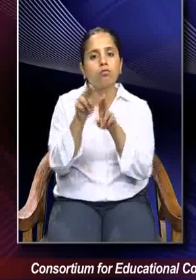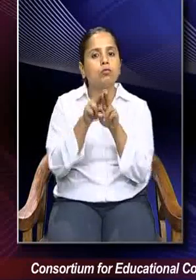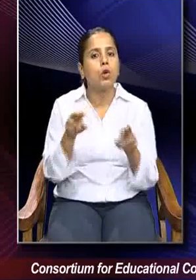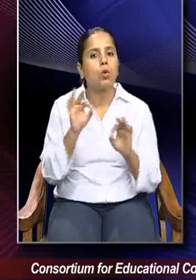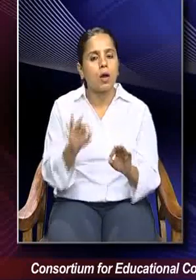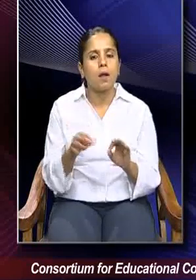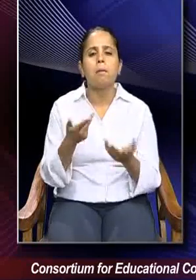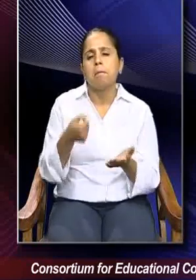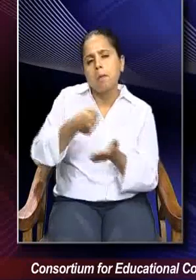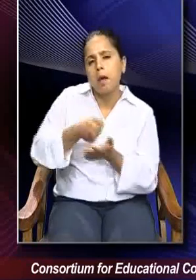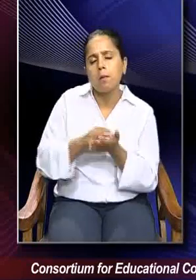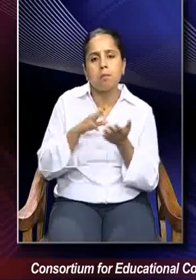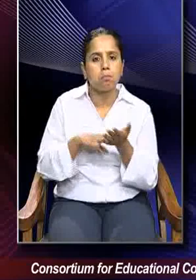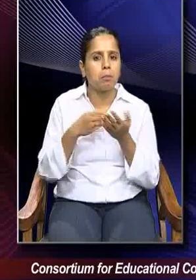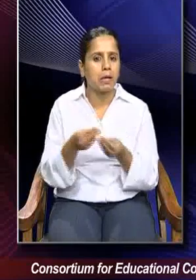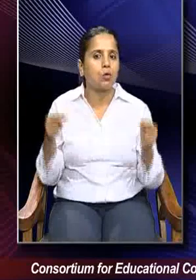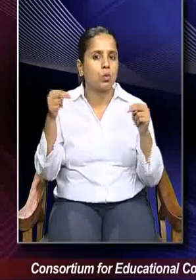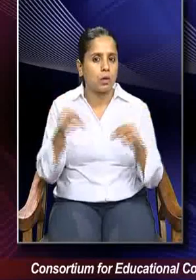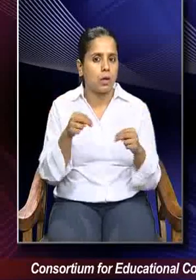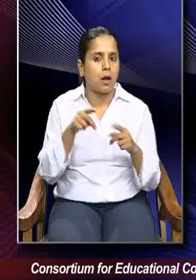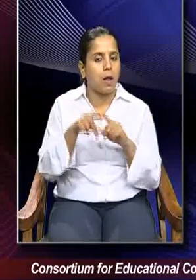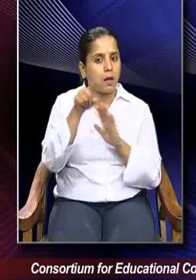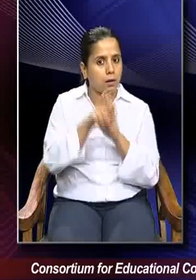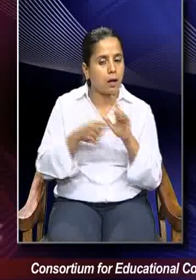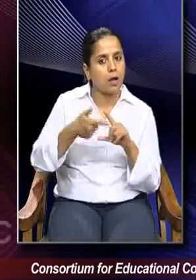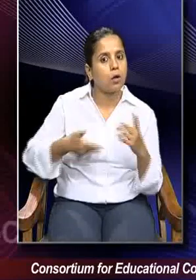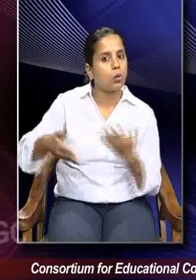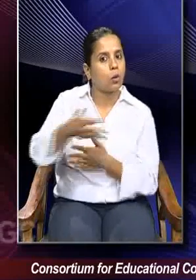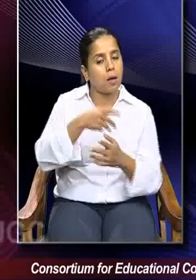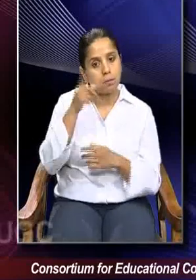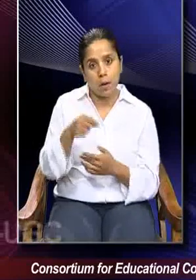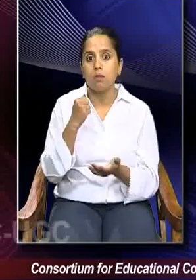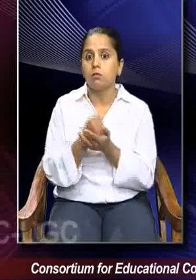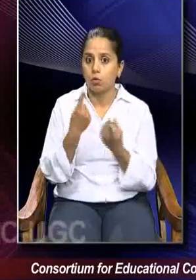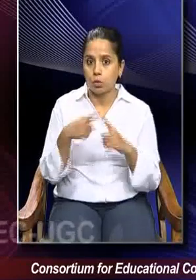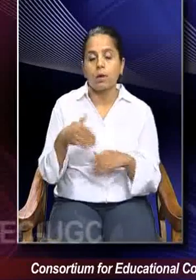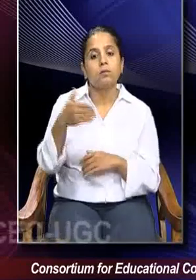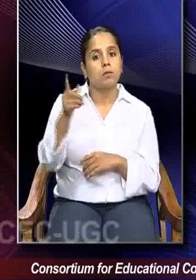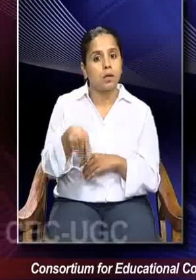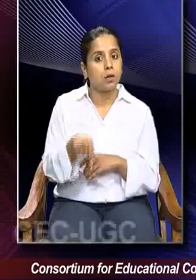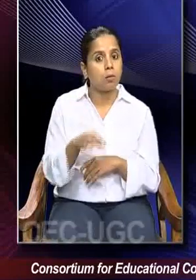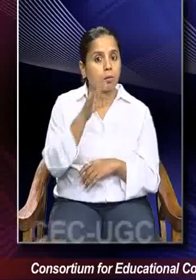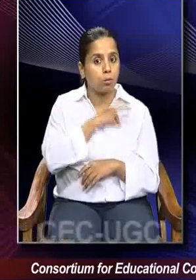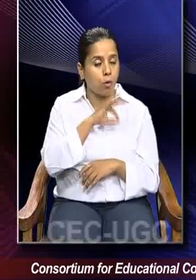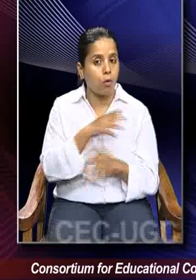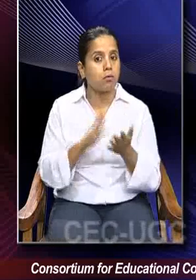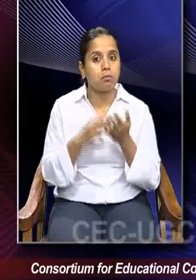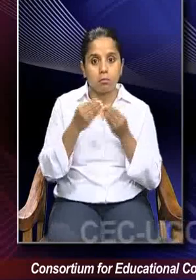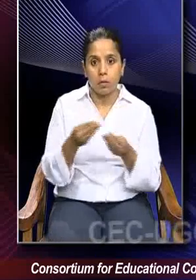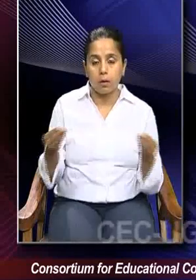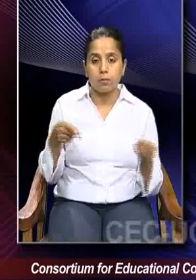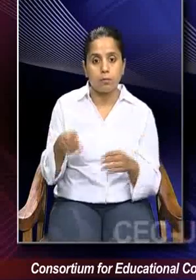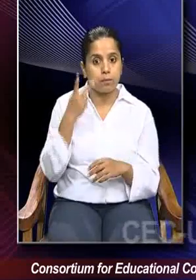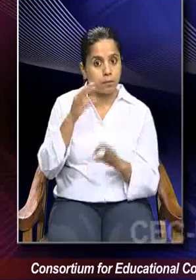minimum material needs must also be ethical and environmentally viable. When the profits and material